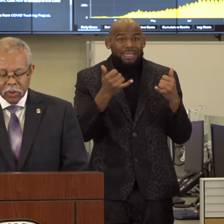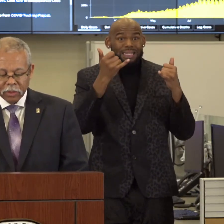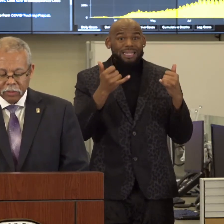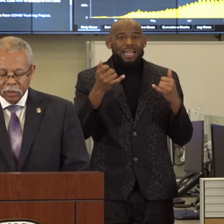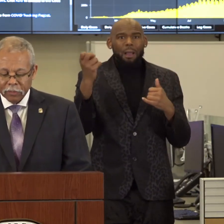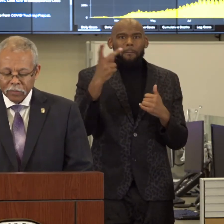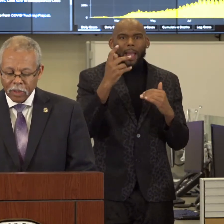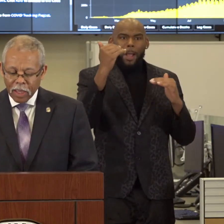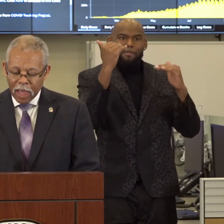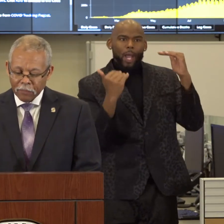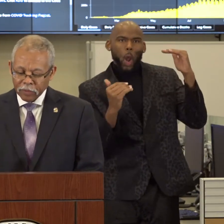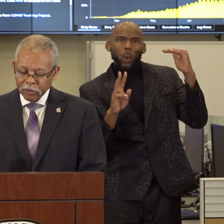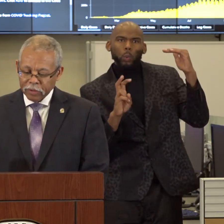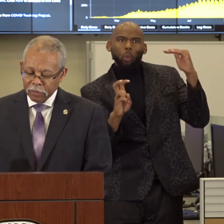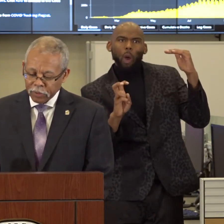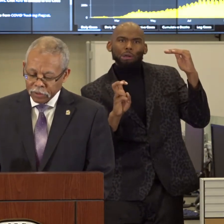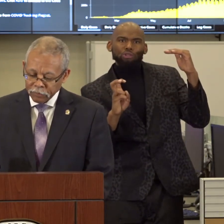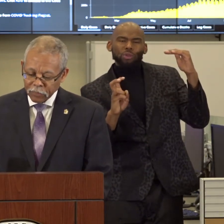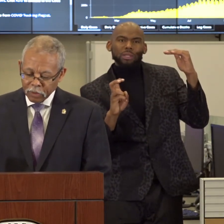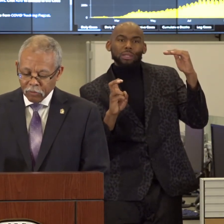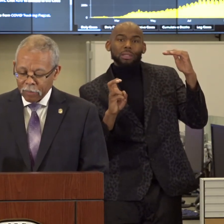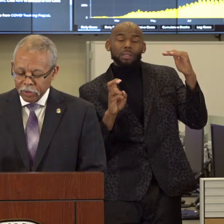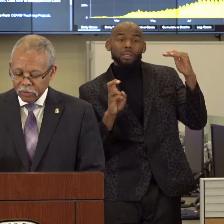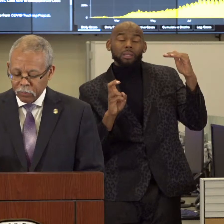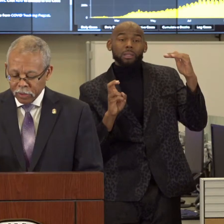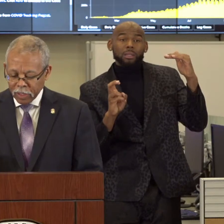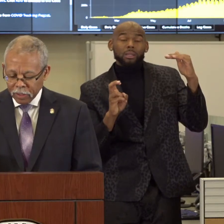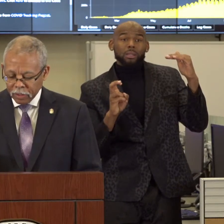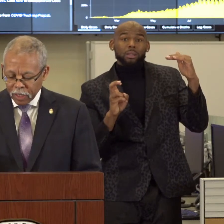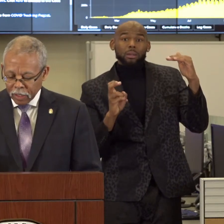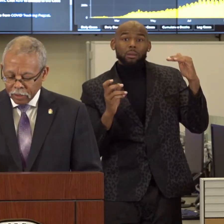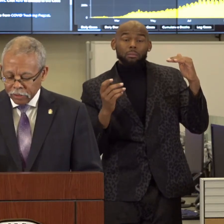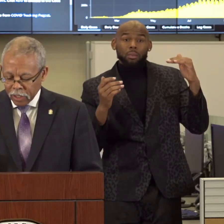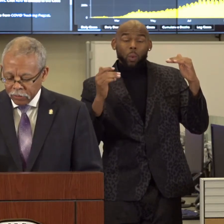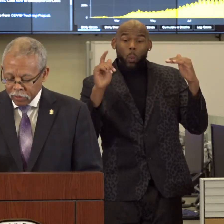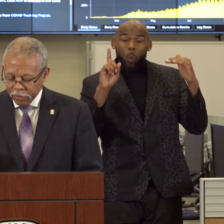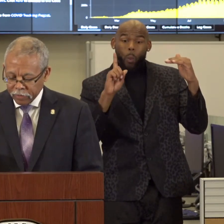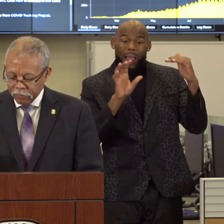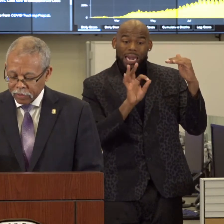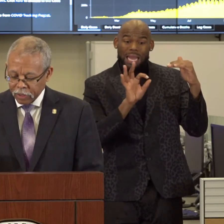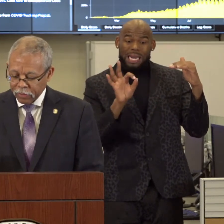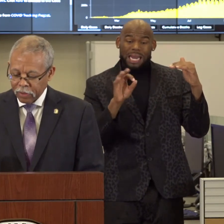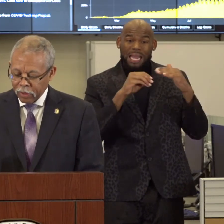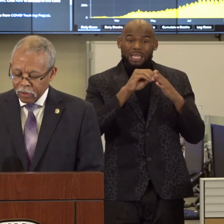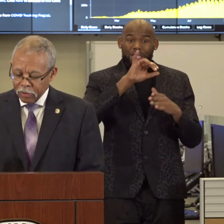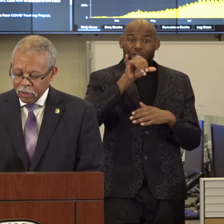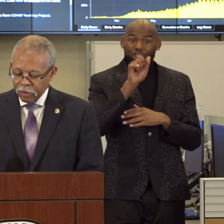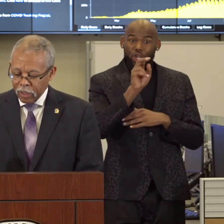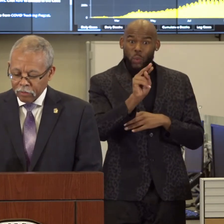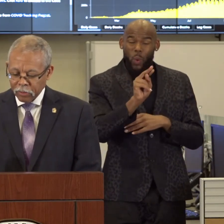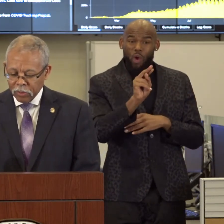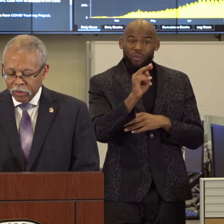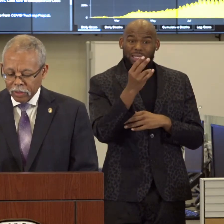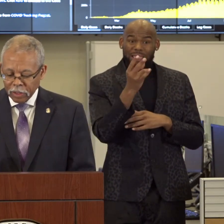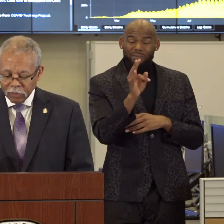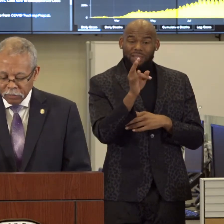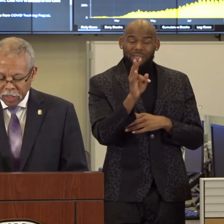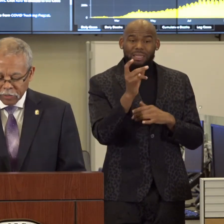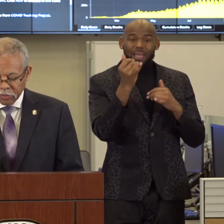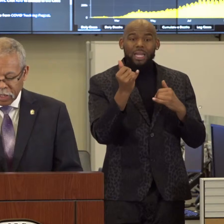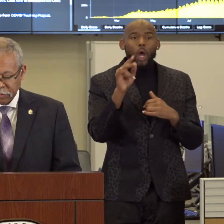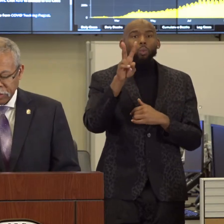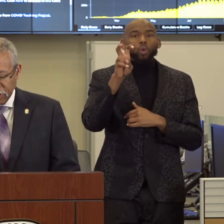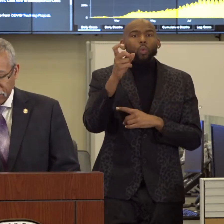below 200. After dropping to 199 on January 17th, there are now